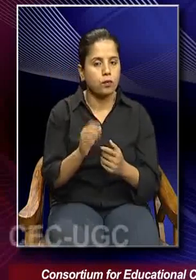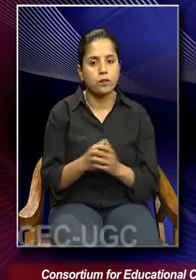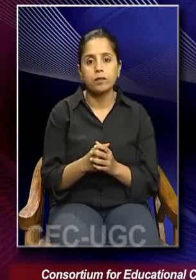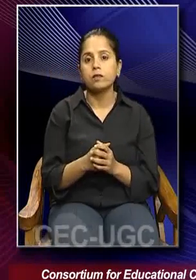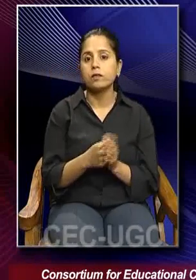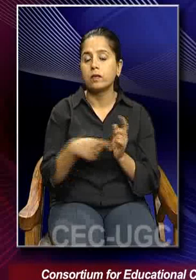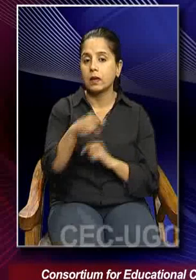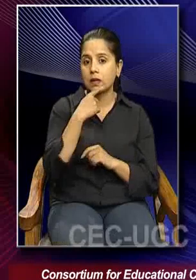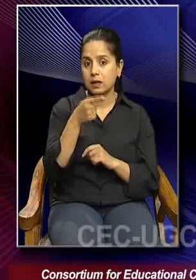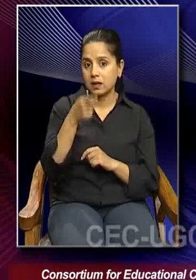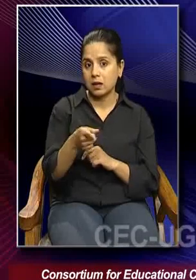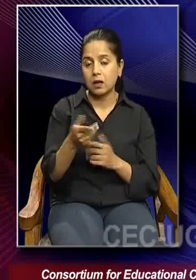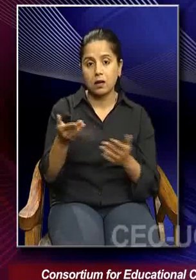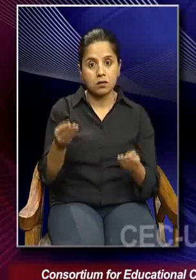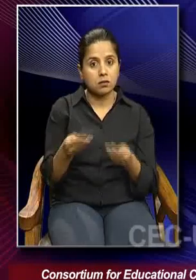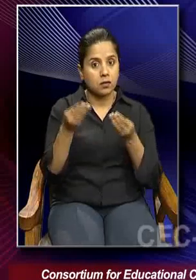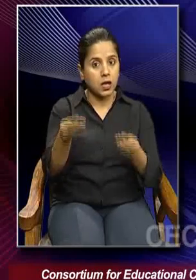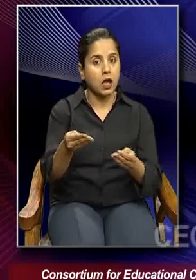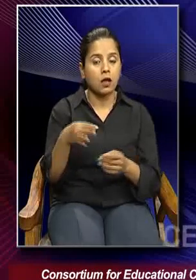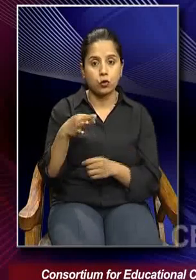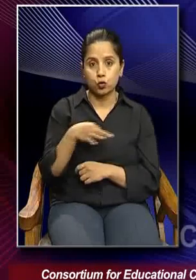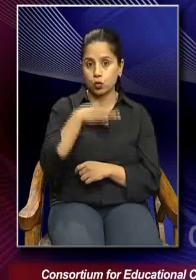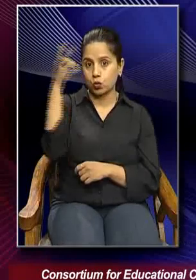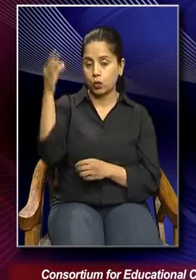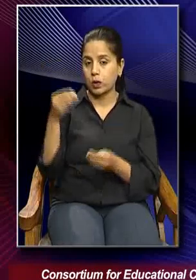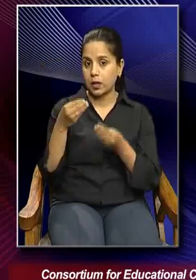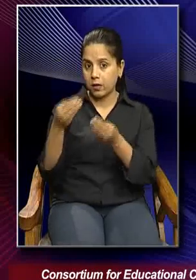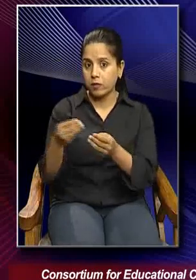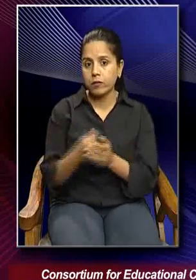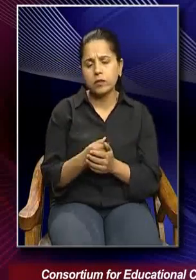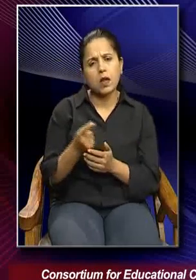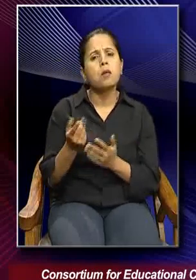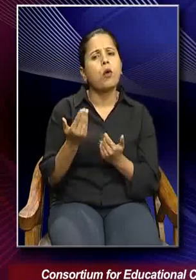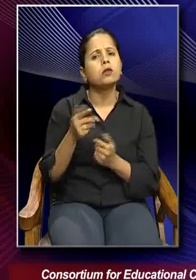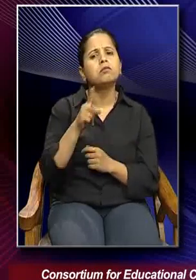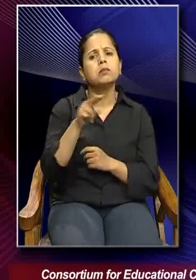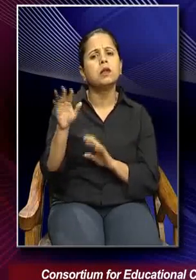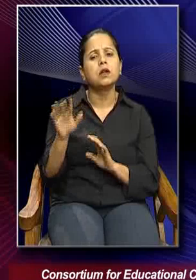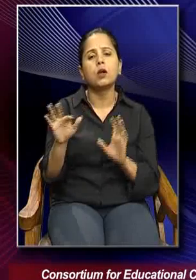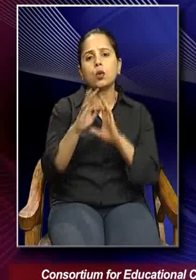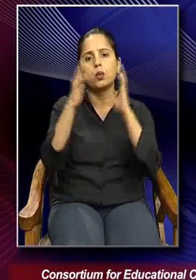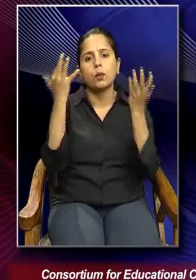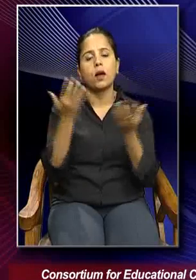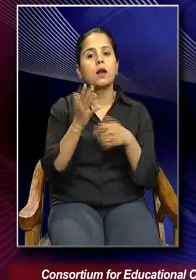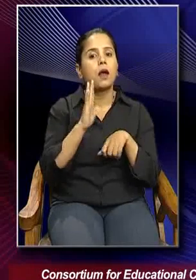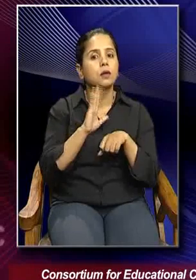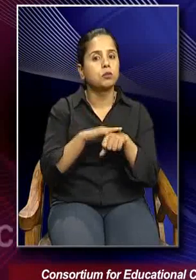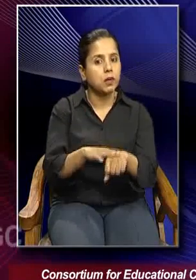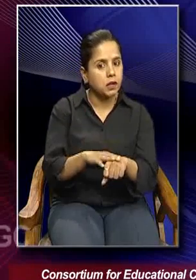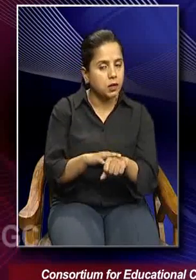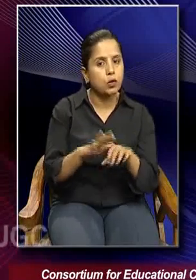Fine, and this serving the Purush could mean the worldly experience or